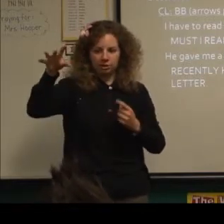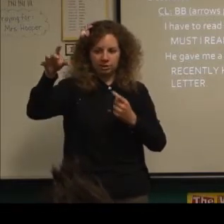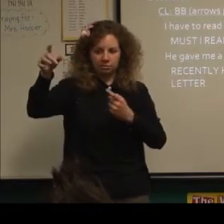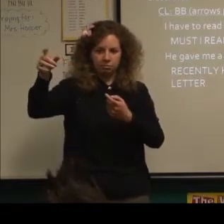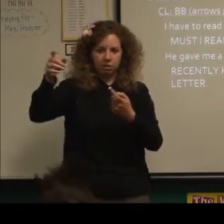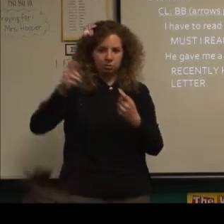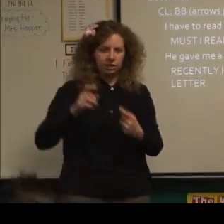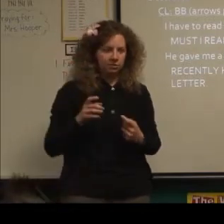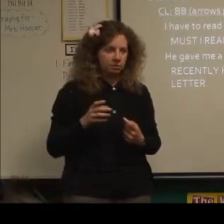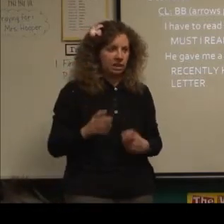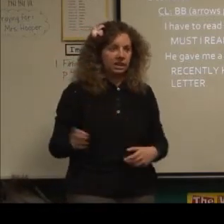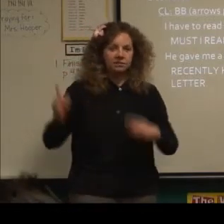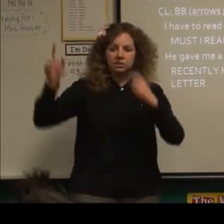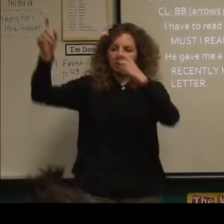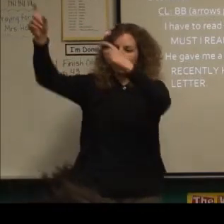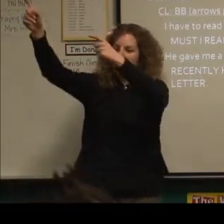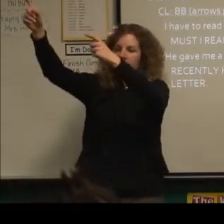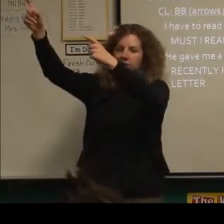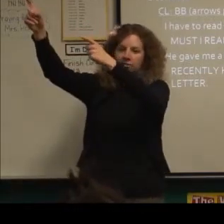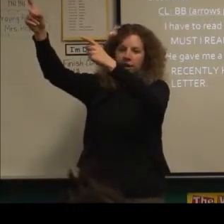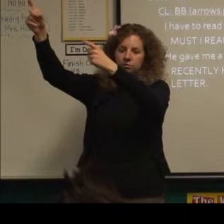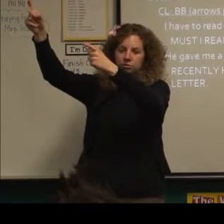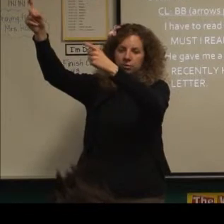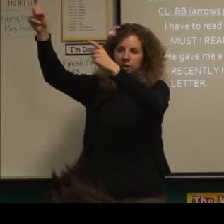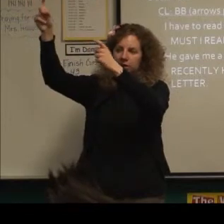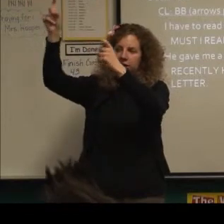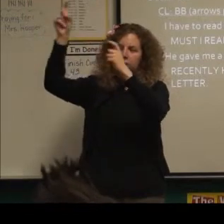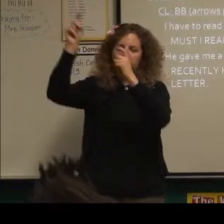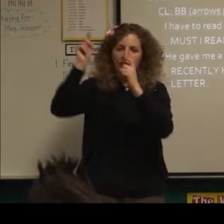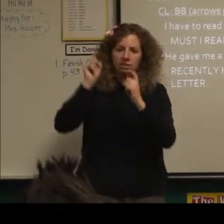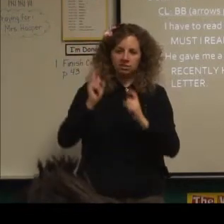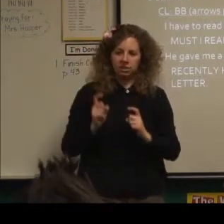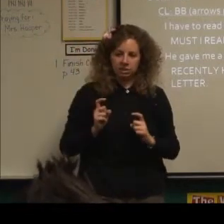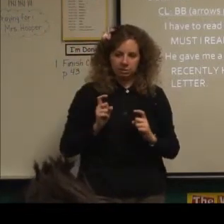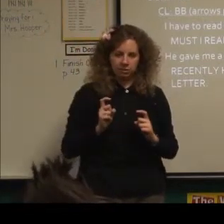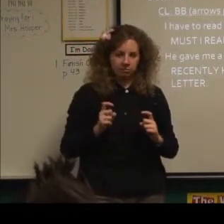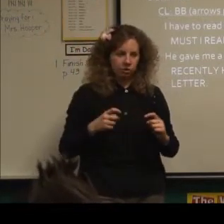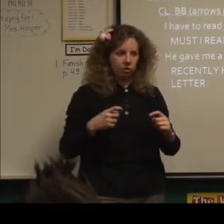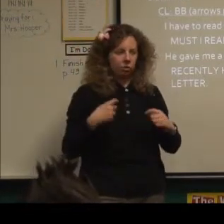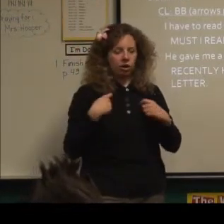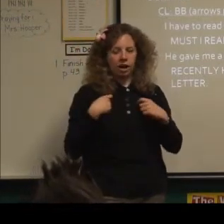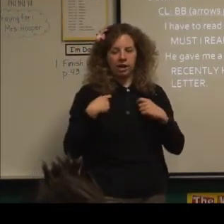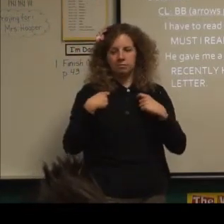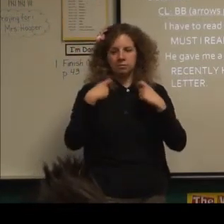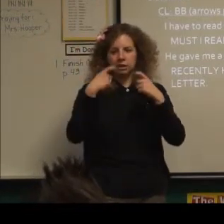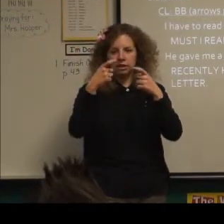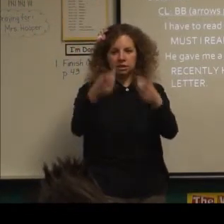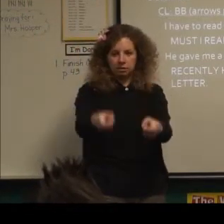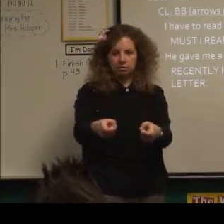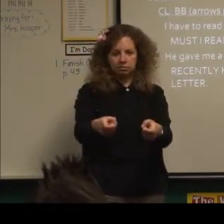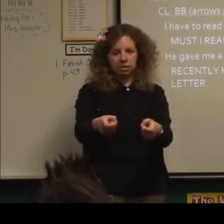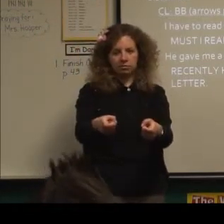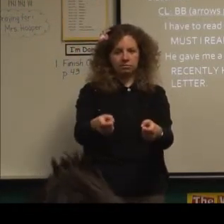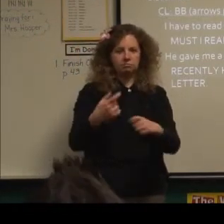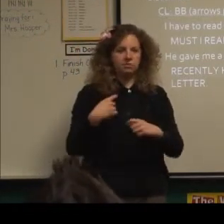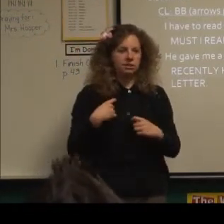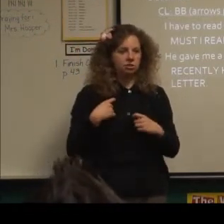else being the one to give it to me. If it's from God, I would do it up here, God's giving it to me, or I'm give. This is